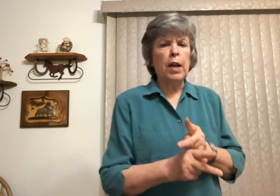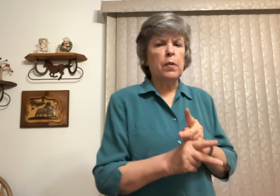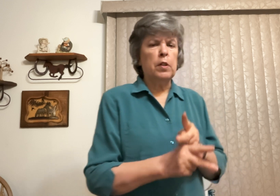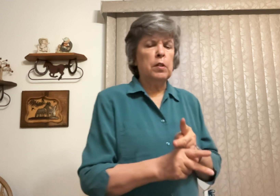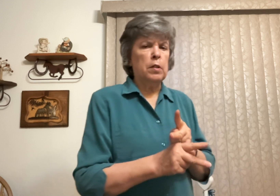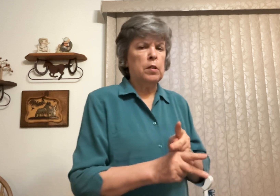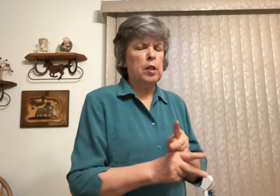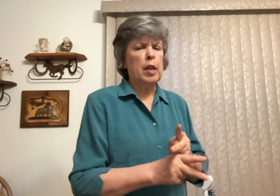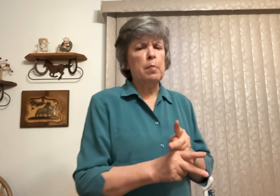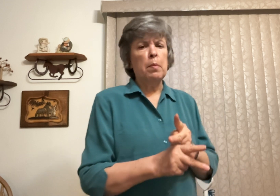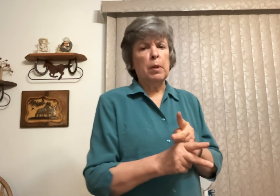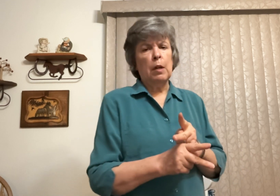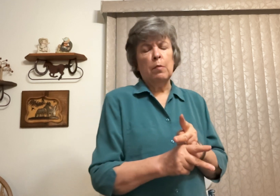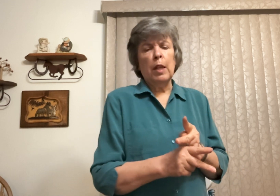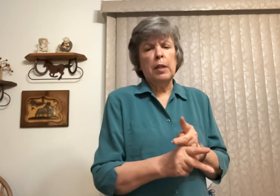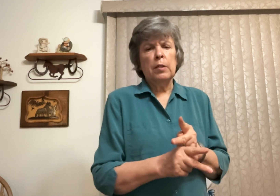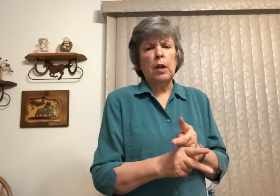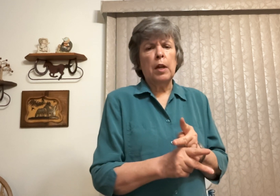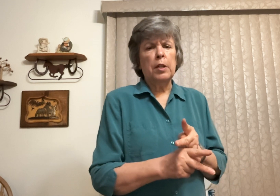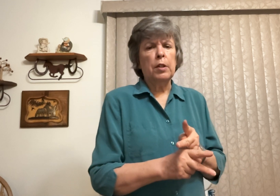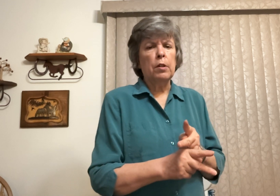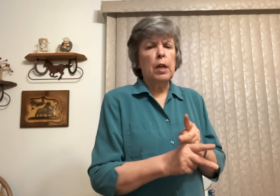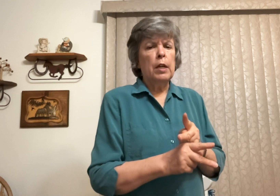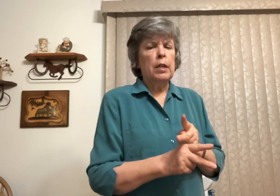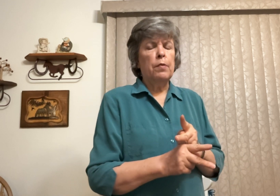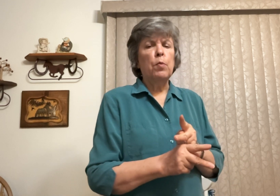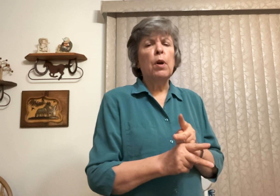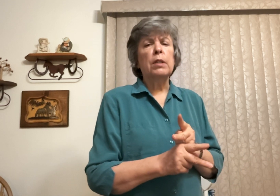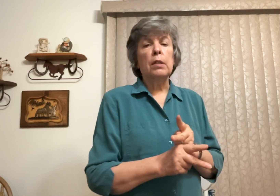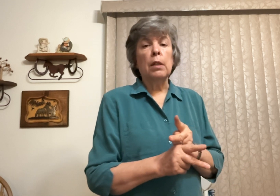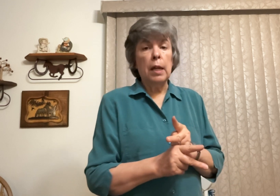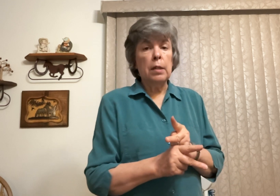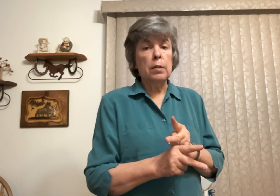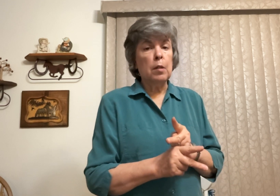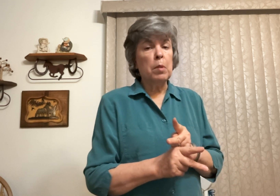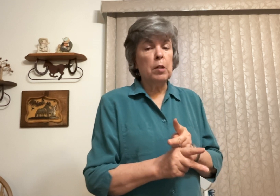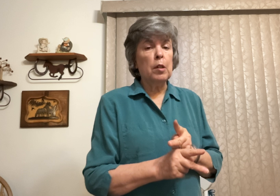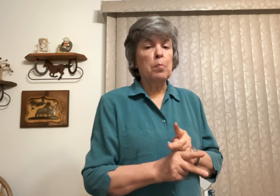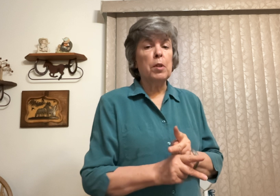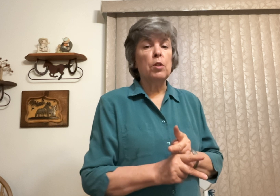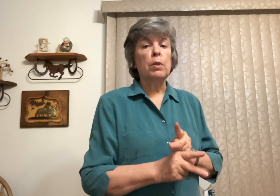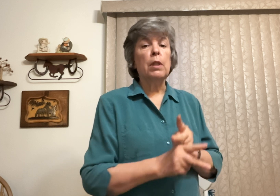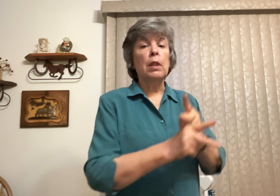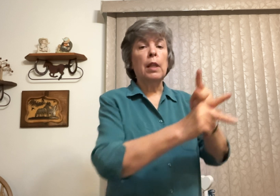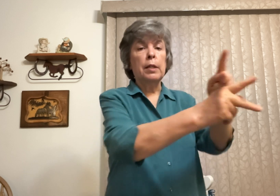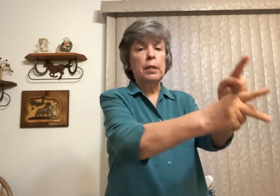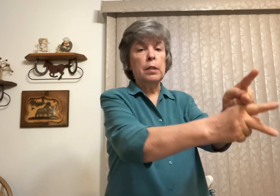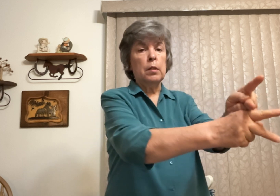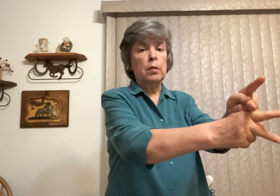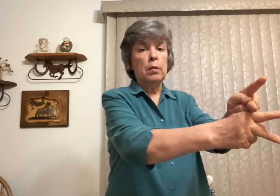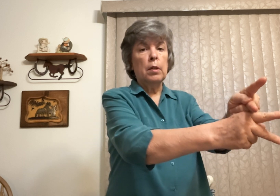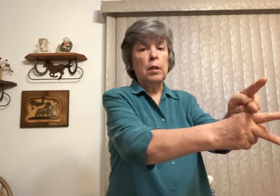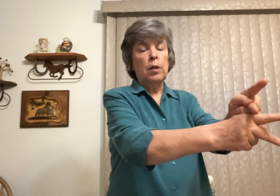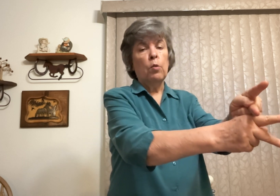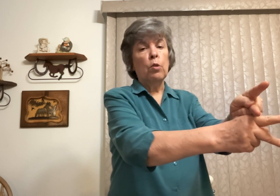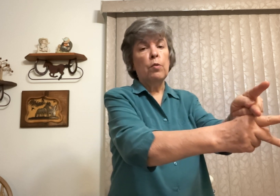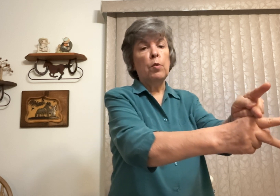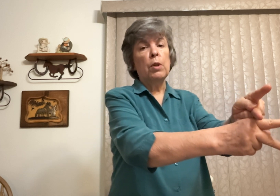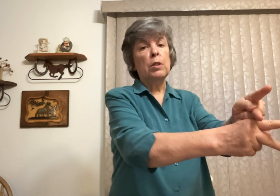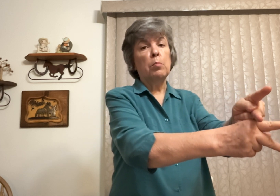the same related sign here, if you wanted to lend somebody something, you would lend it. Or if you wanted to